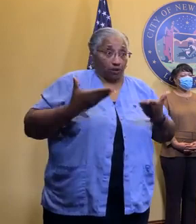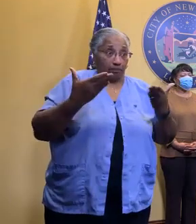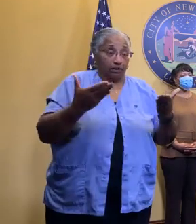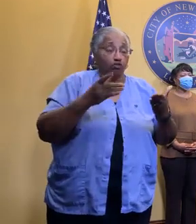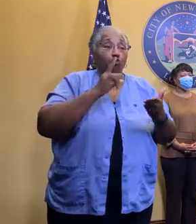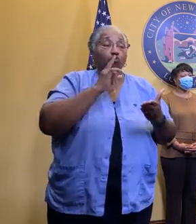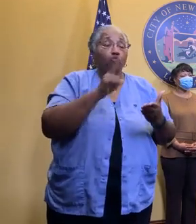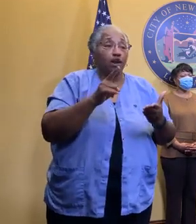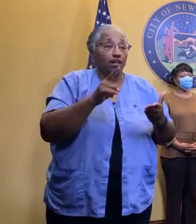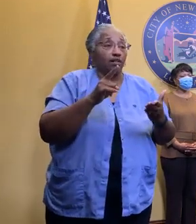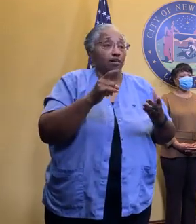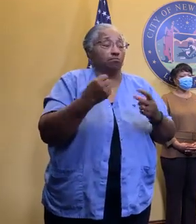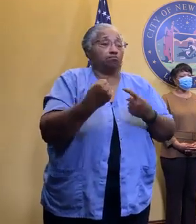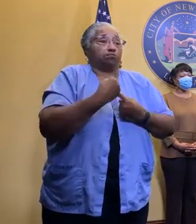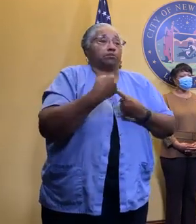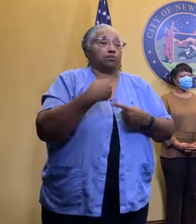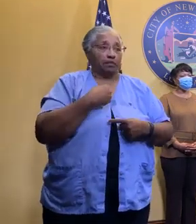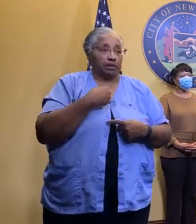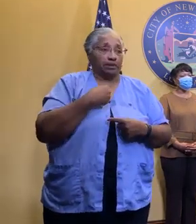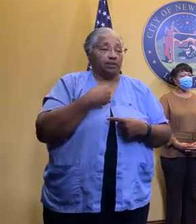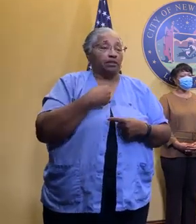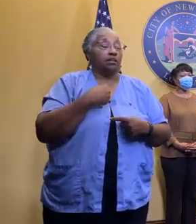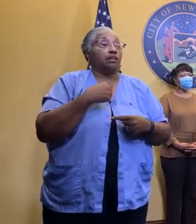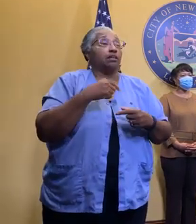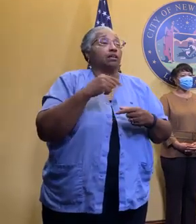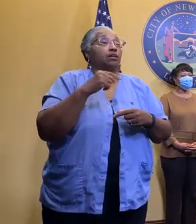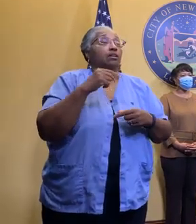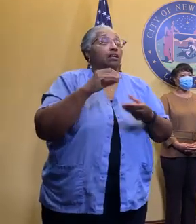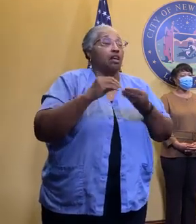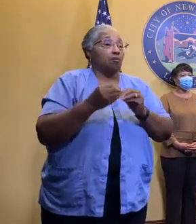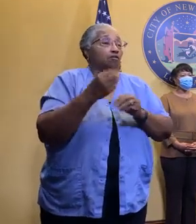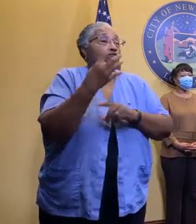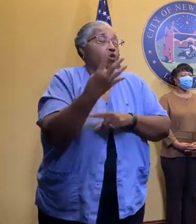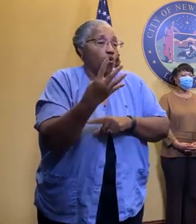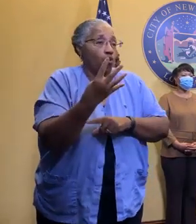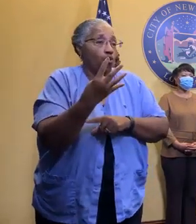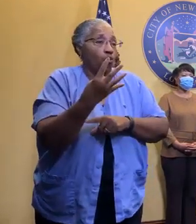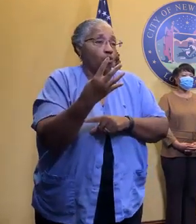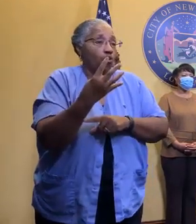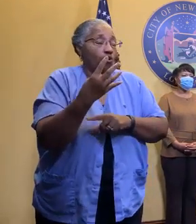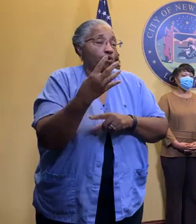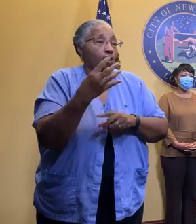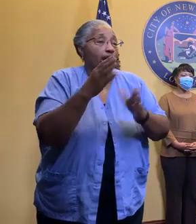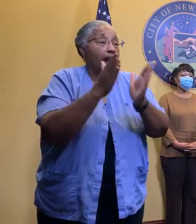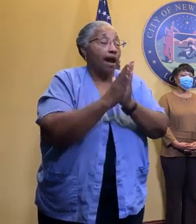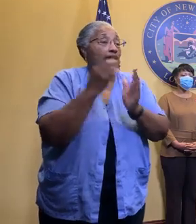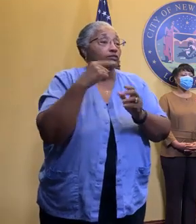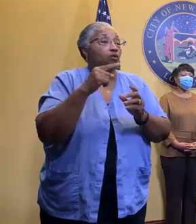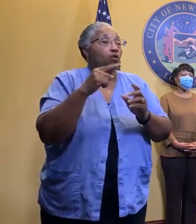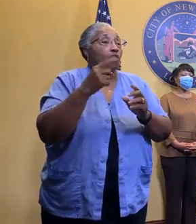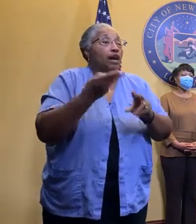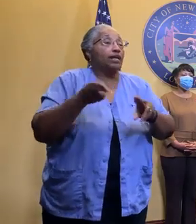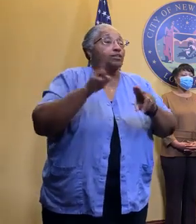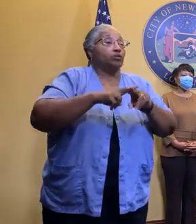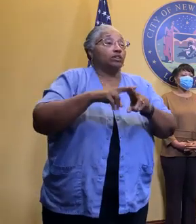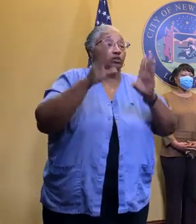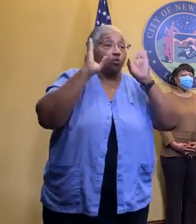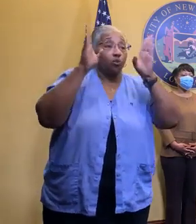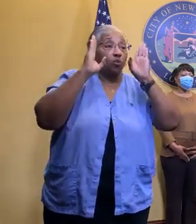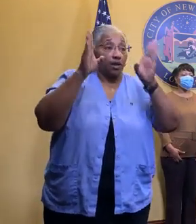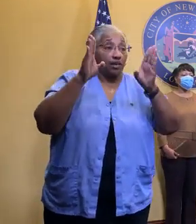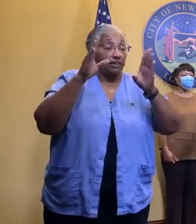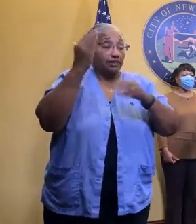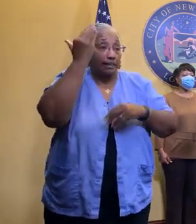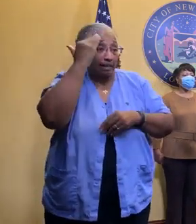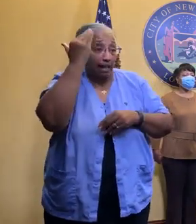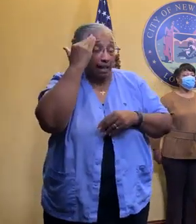stood out to me and my colleagues. Number 1 was recommendation 4 that called for an increasing awareness, knowledge, and skill